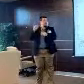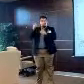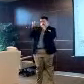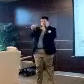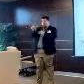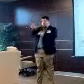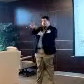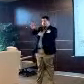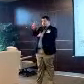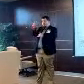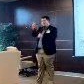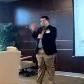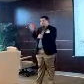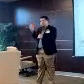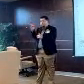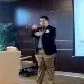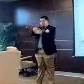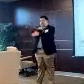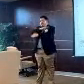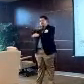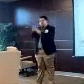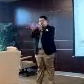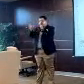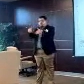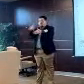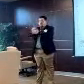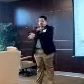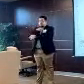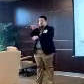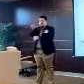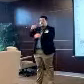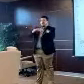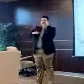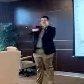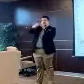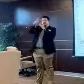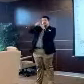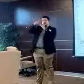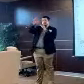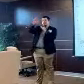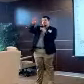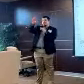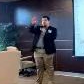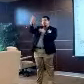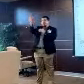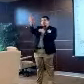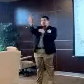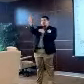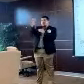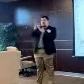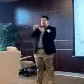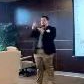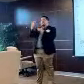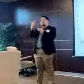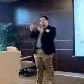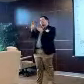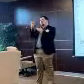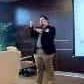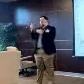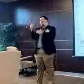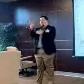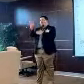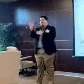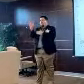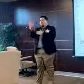down to 324 patients in-house, as we showed right here. Our high was 413, which was higher than our previous surge that we saw